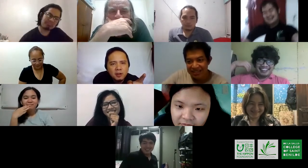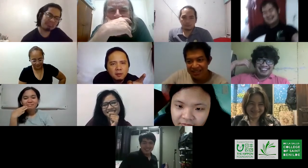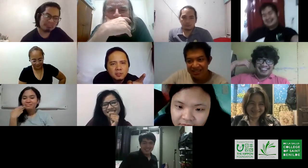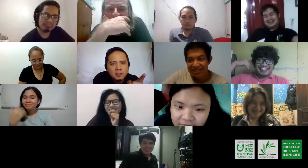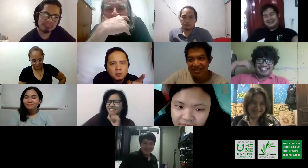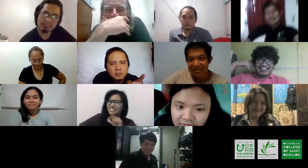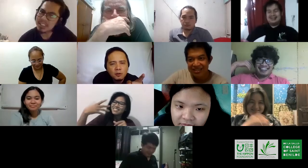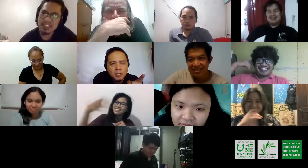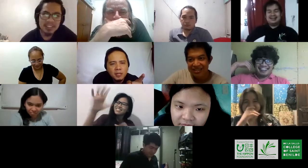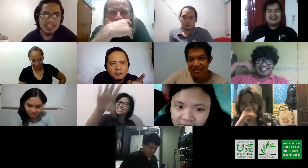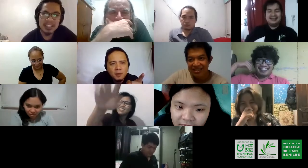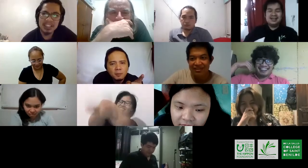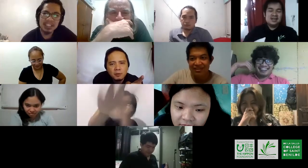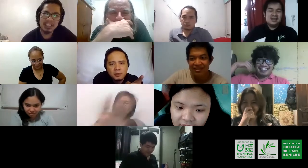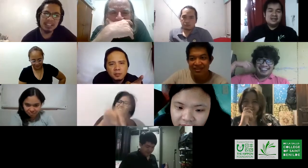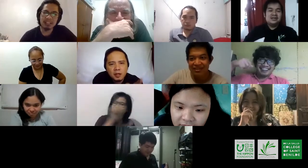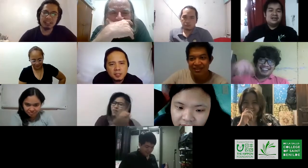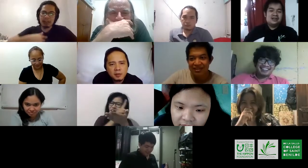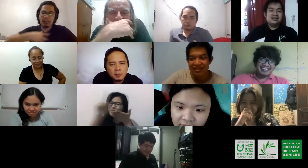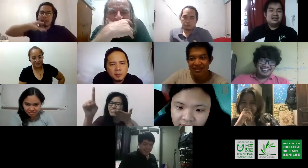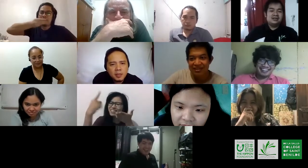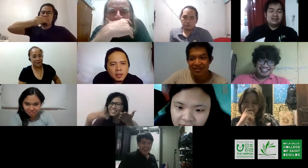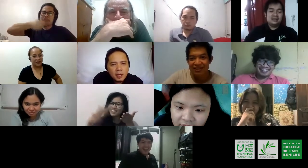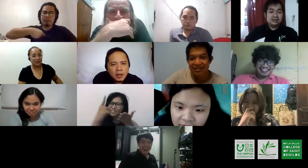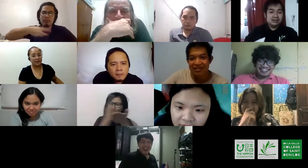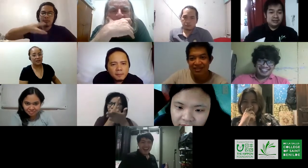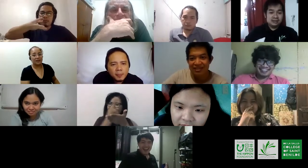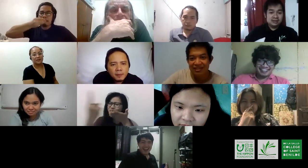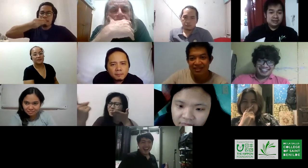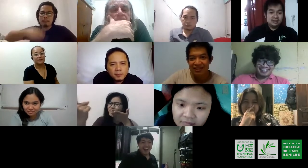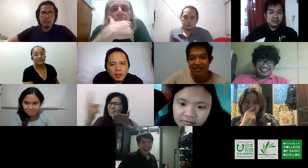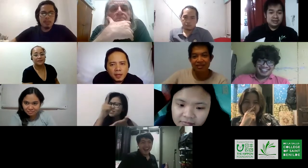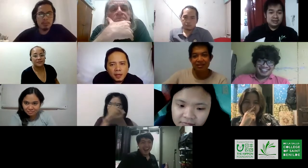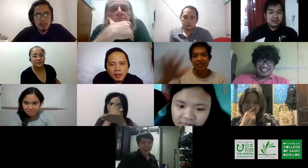the drums and there were so many deaf people. It was awesome. yeah.